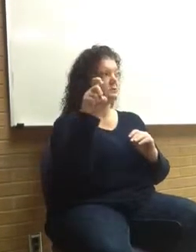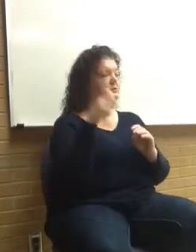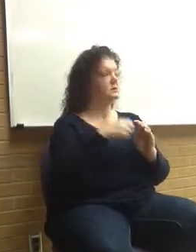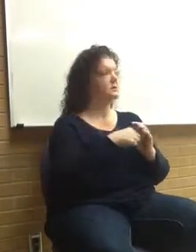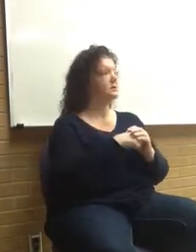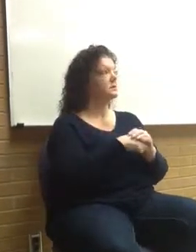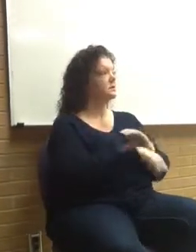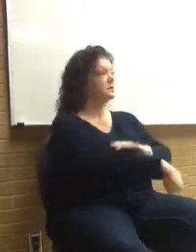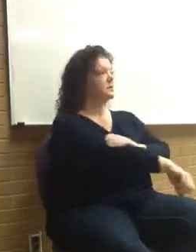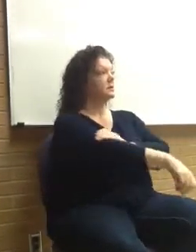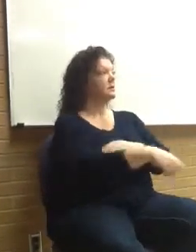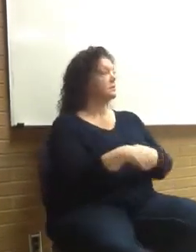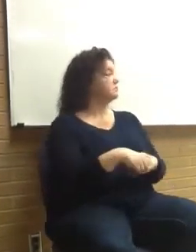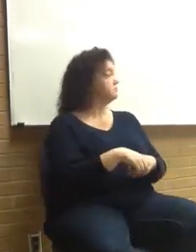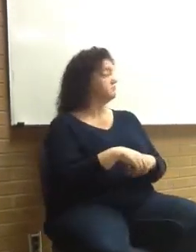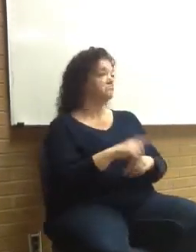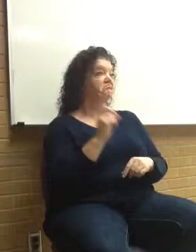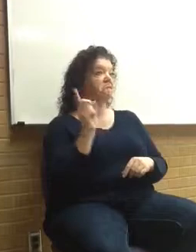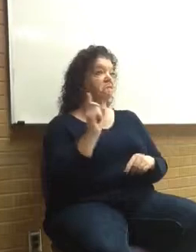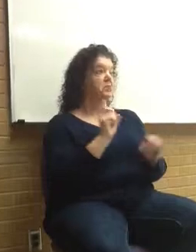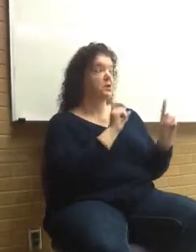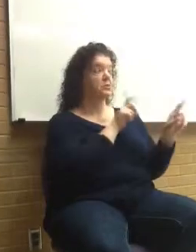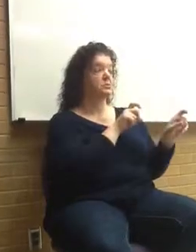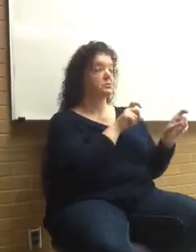Any question for Matt? Raise your hand.